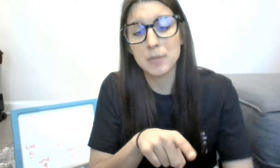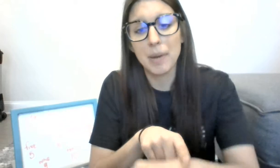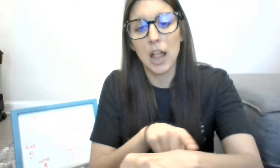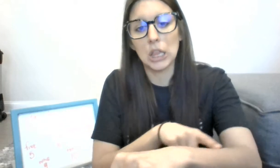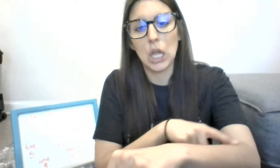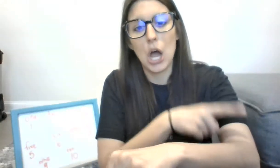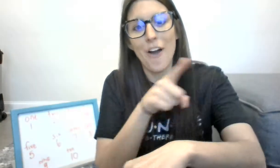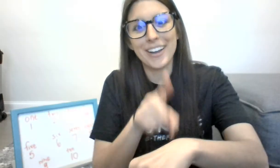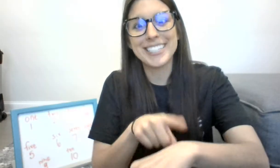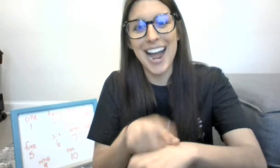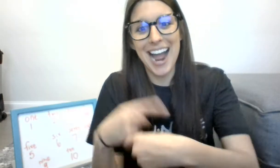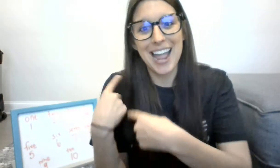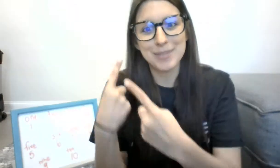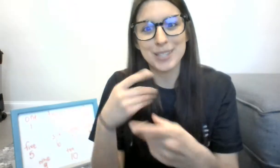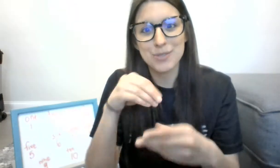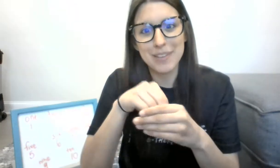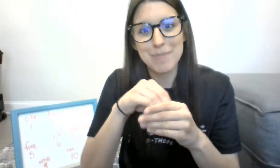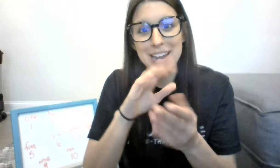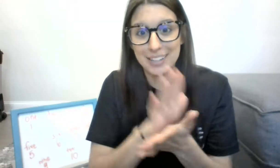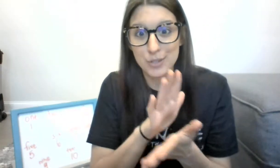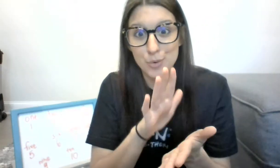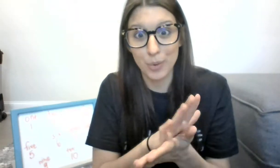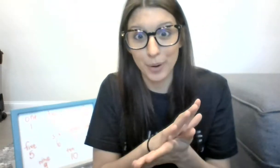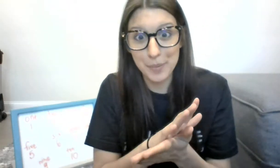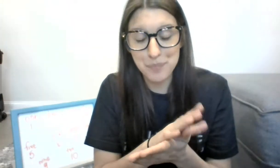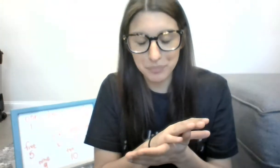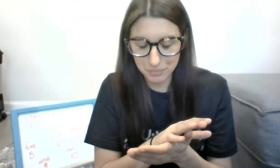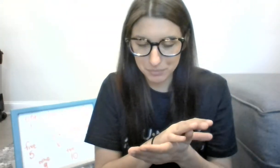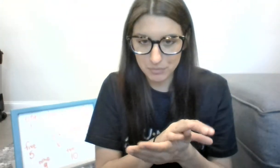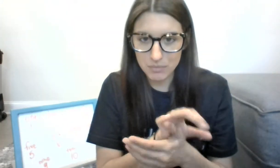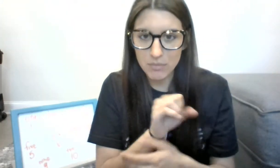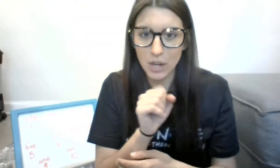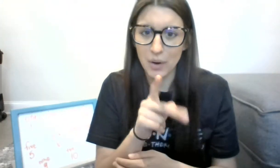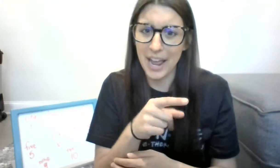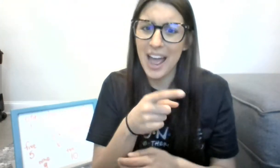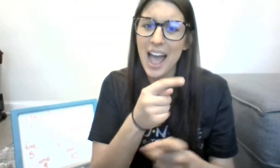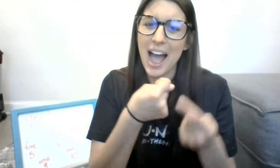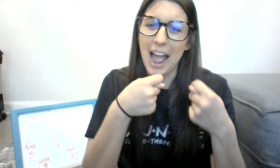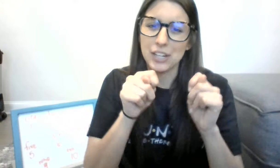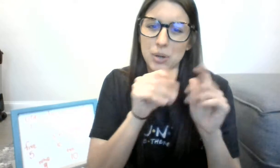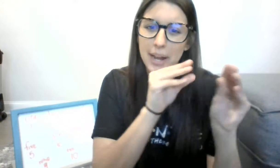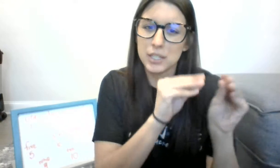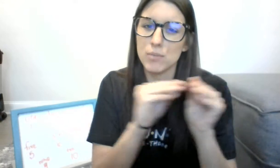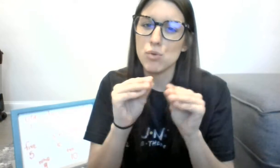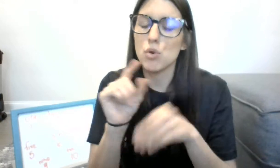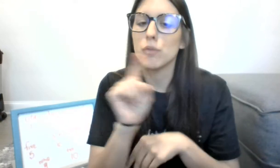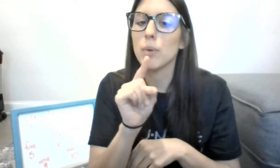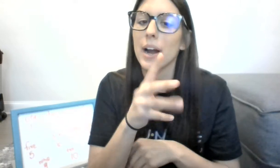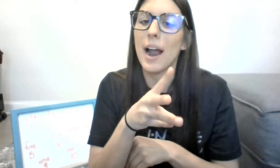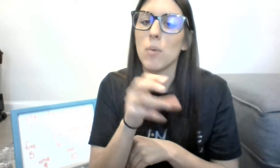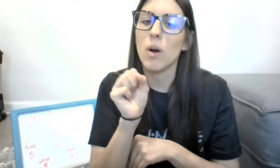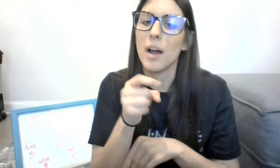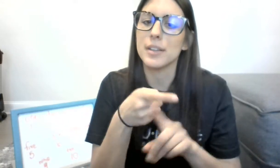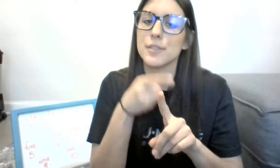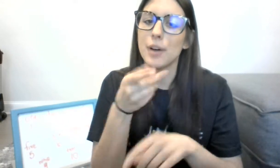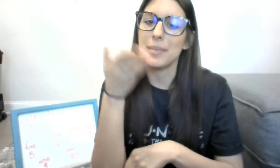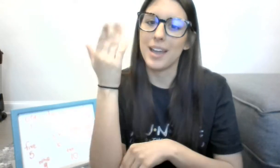a long time since we've been in school. Okay, I tried to move where I was from the